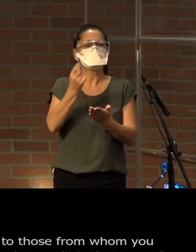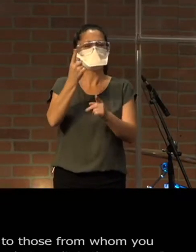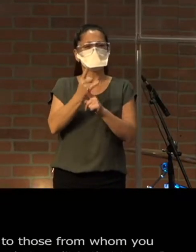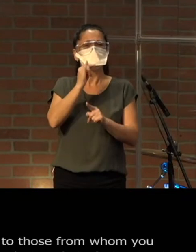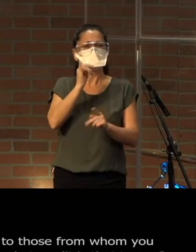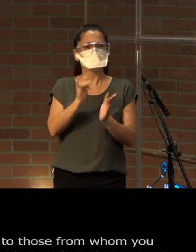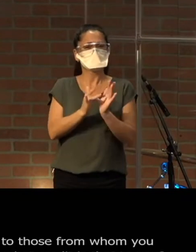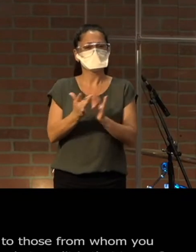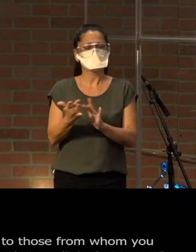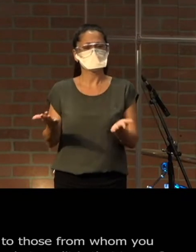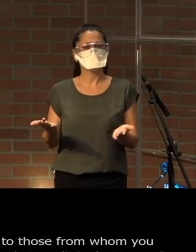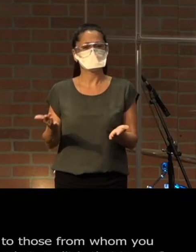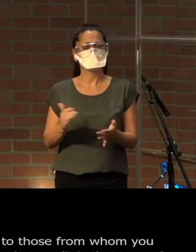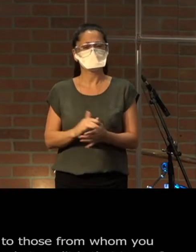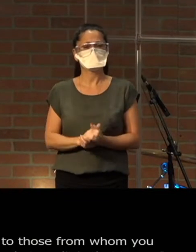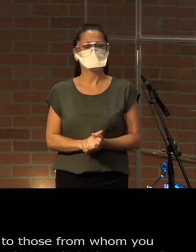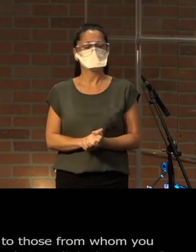Jesus?